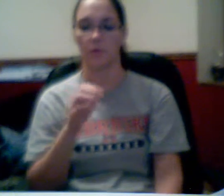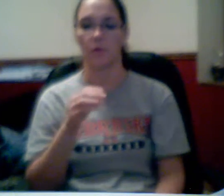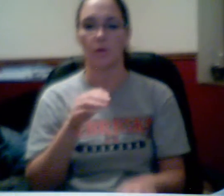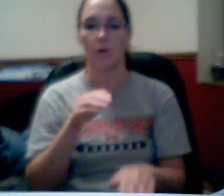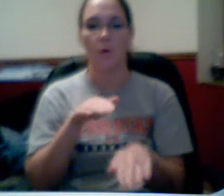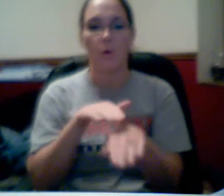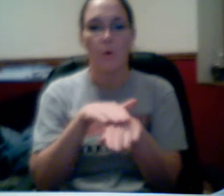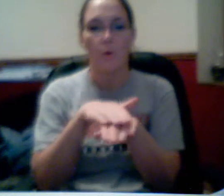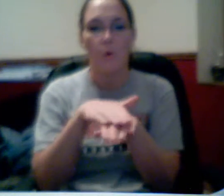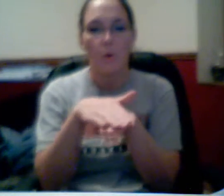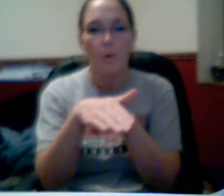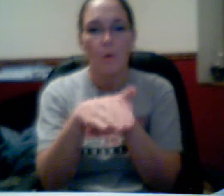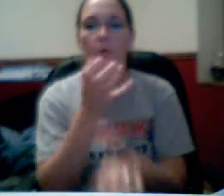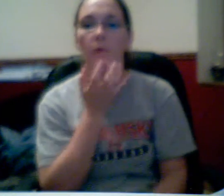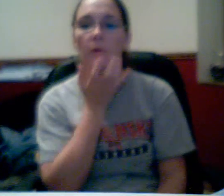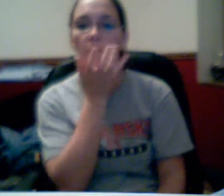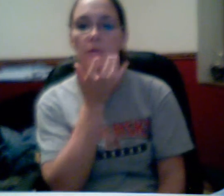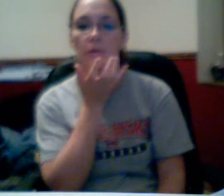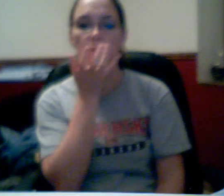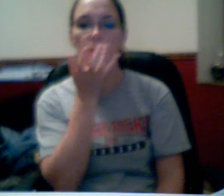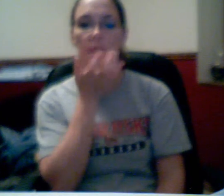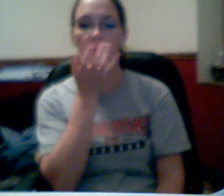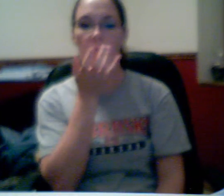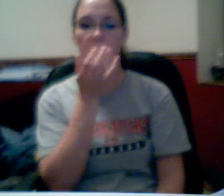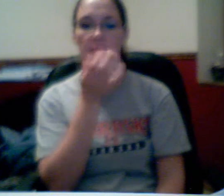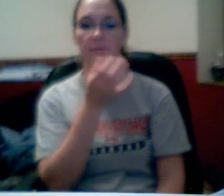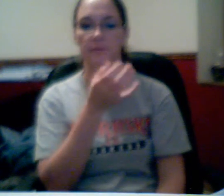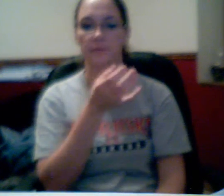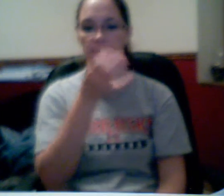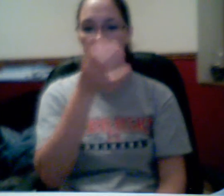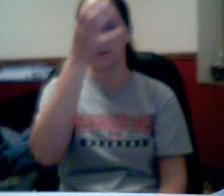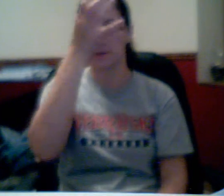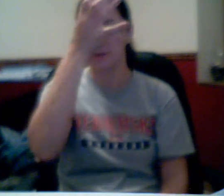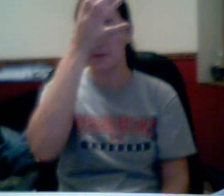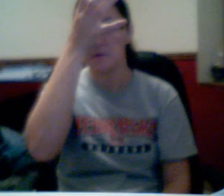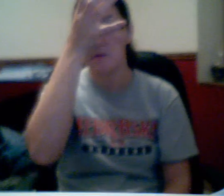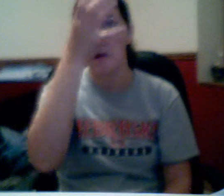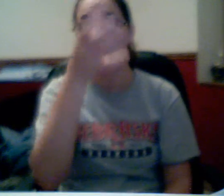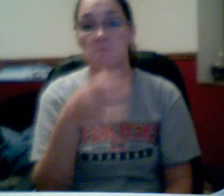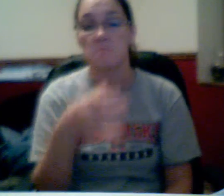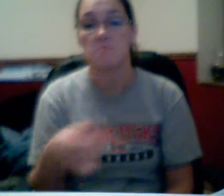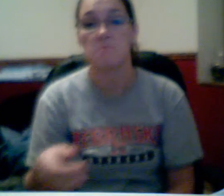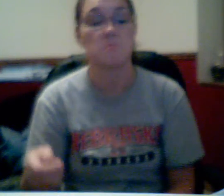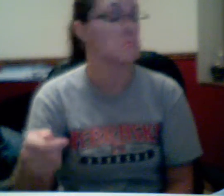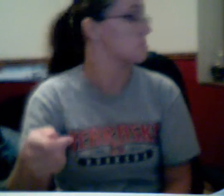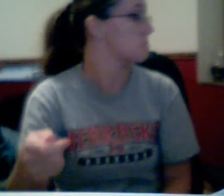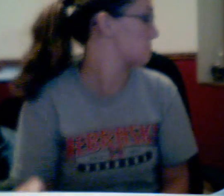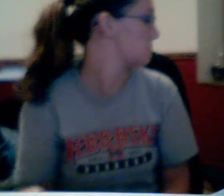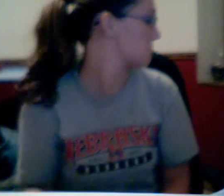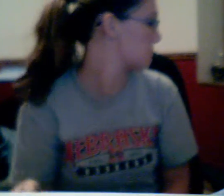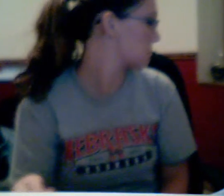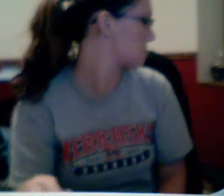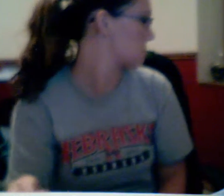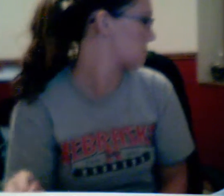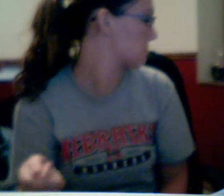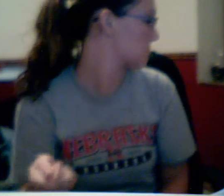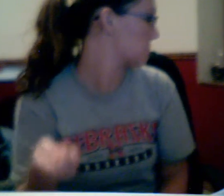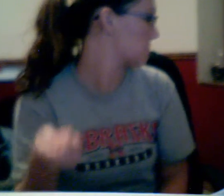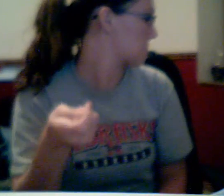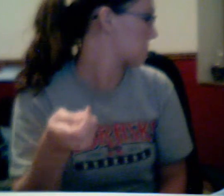like beads, and its tongue was flickering so fast that it looked like a tiny jet of steam. The whole bright striped